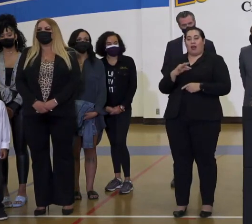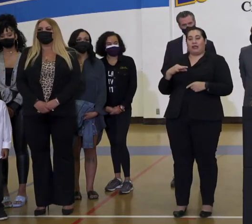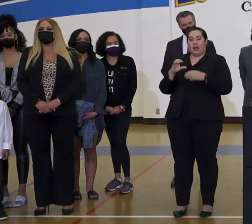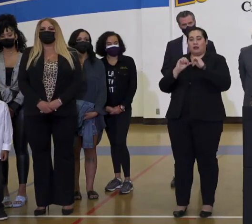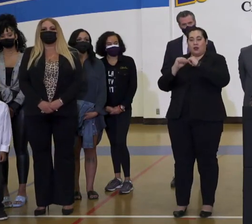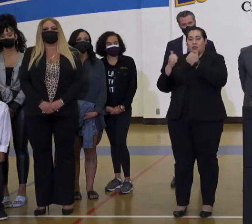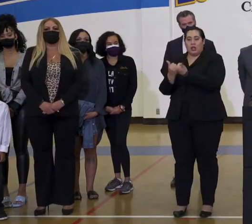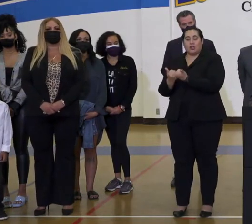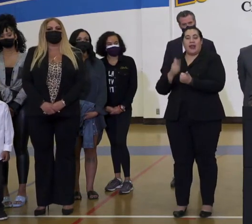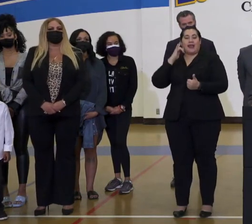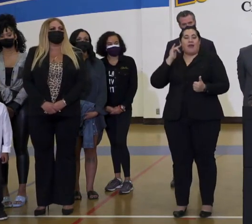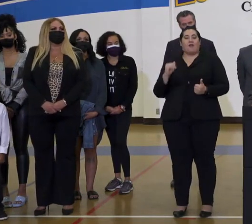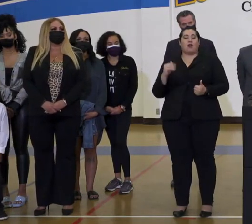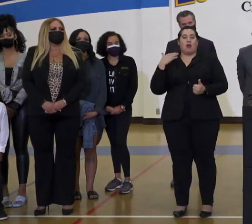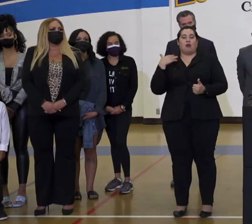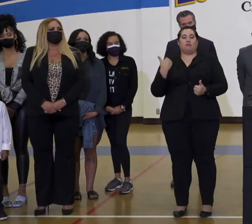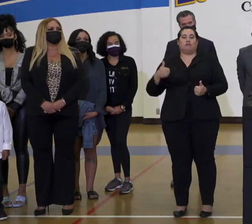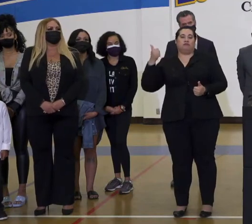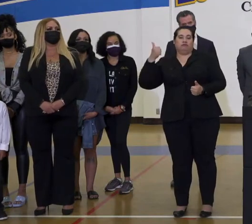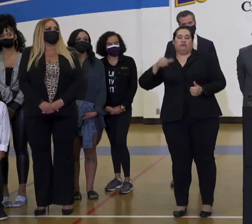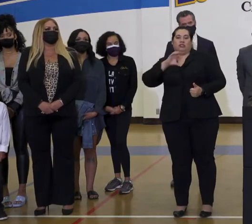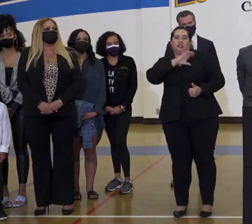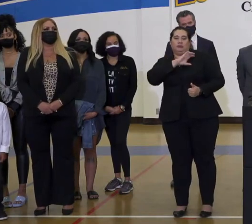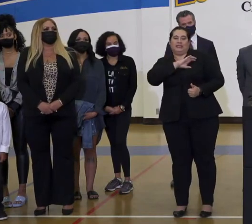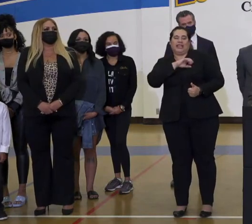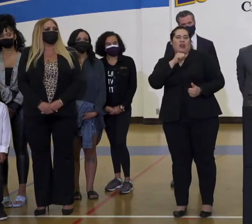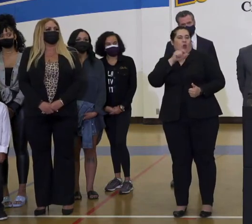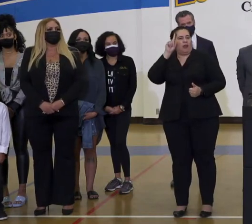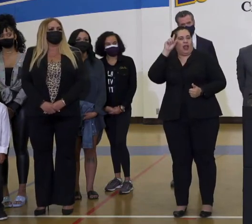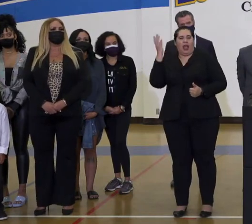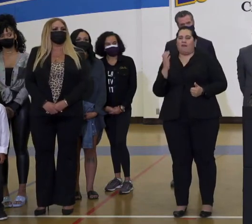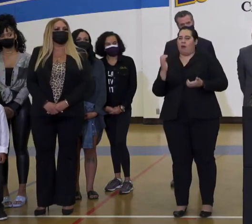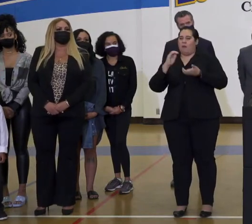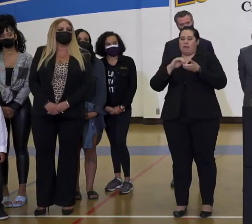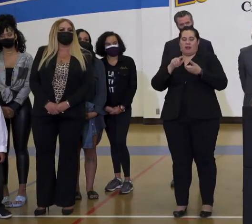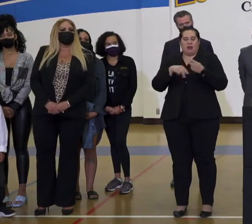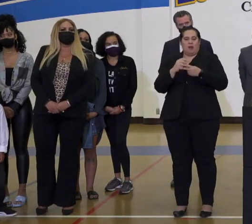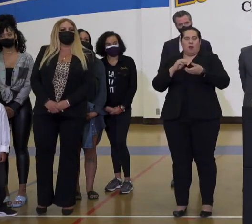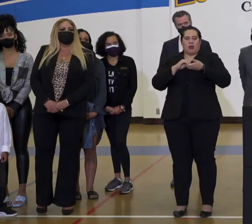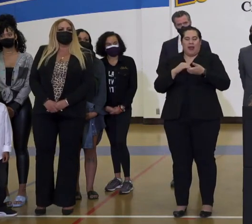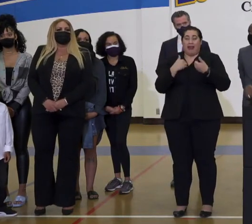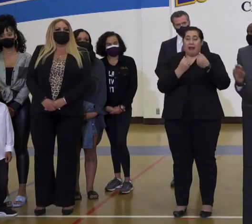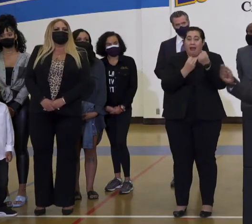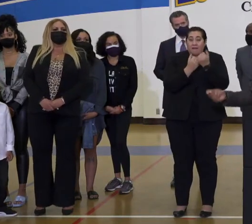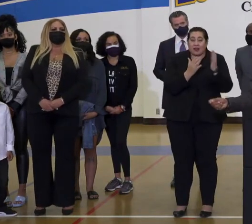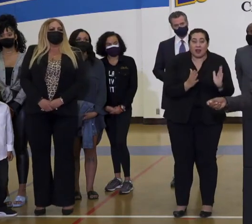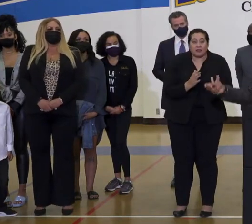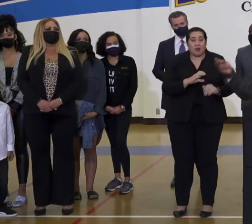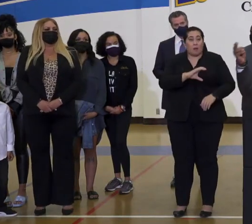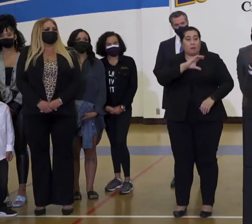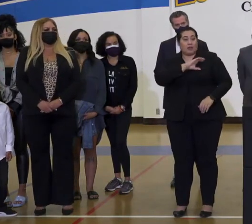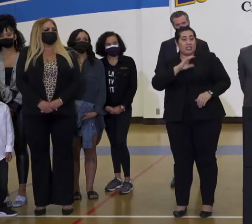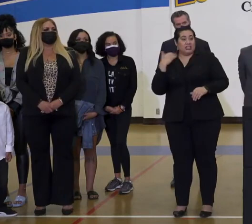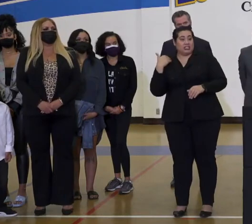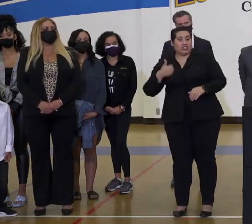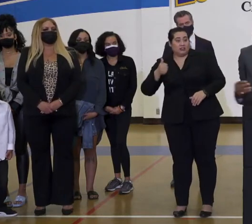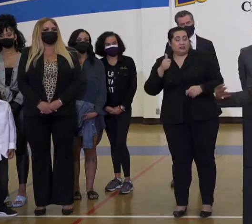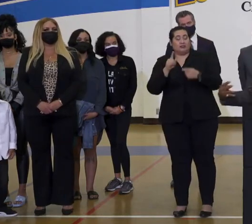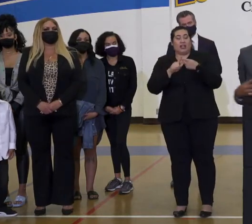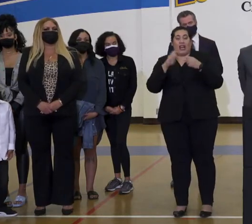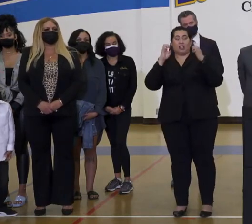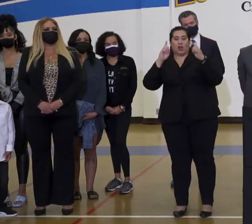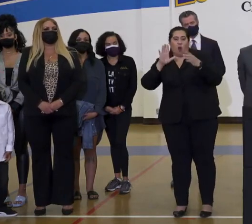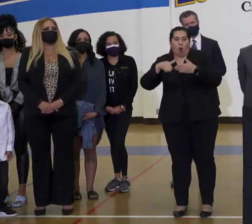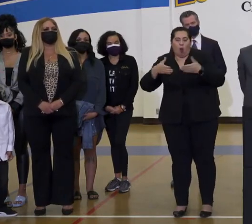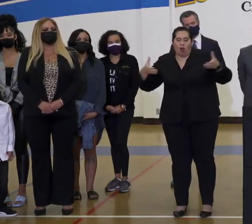the California Police Chiefs. I don't think we've ever had a partnership where we've had advocates, police chiefs, and educators